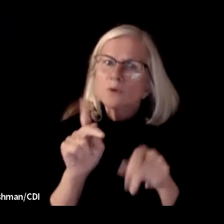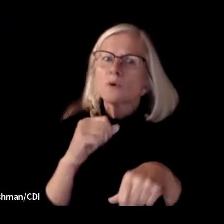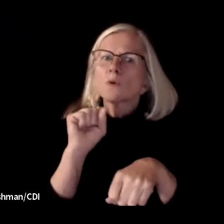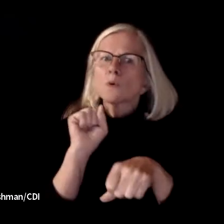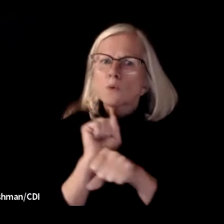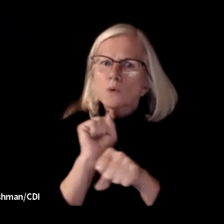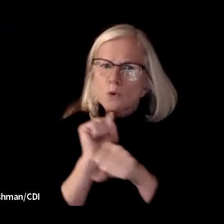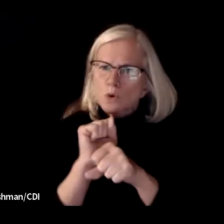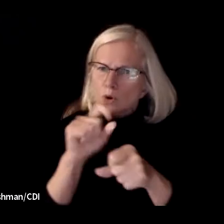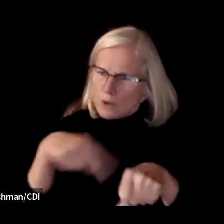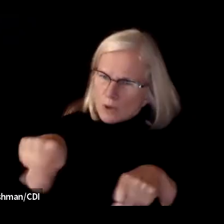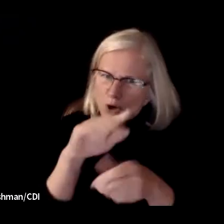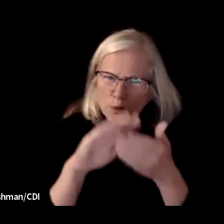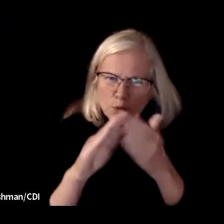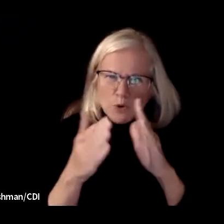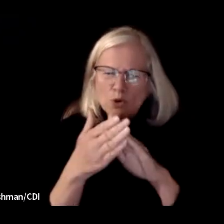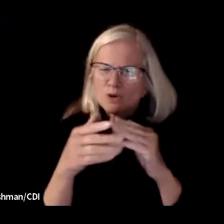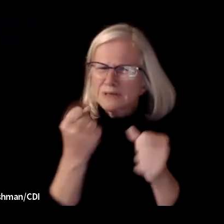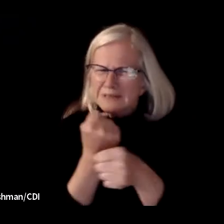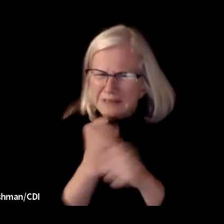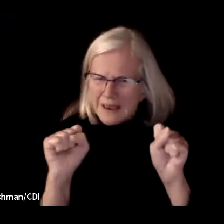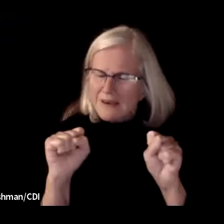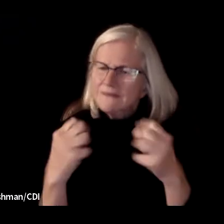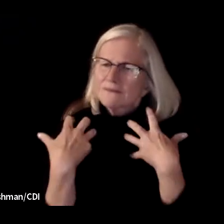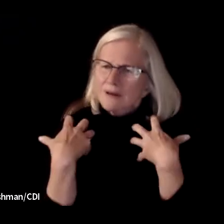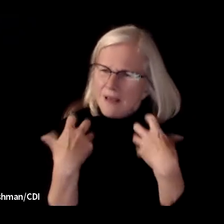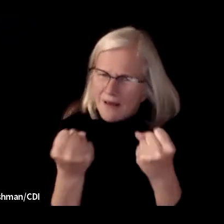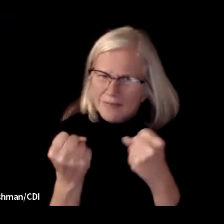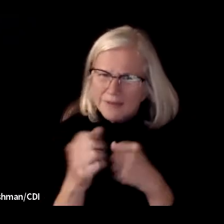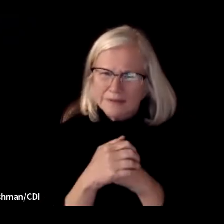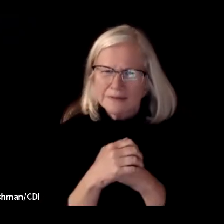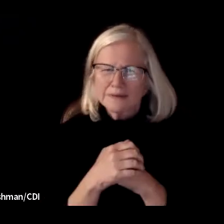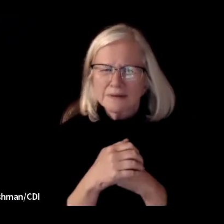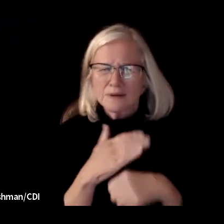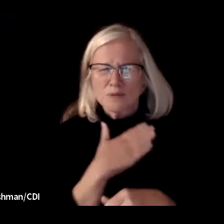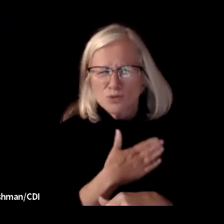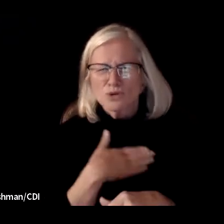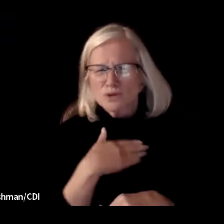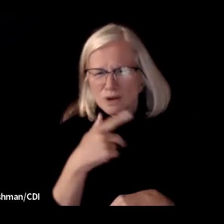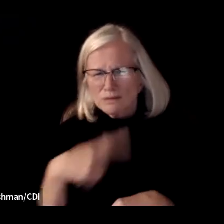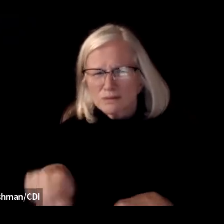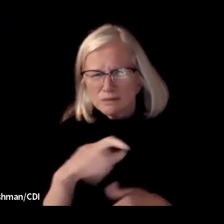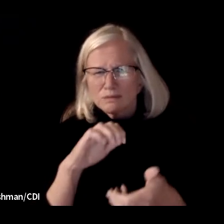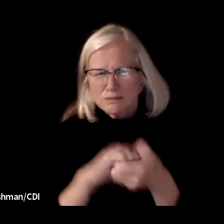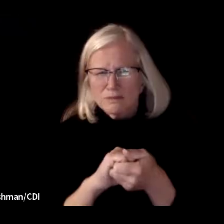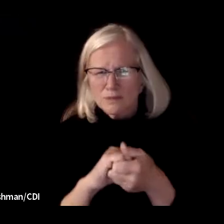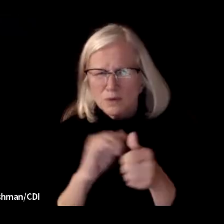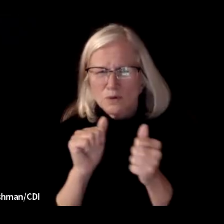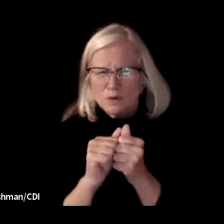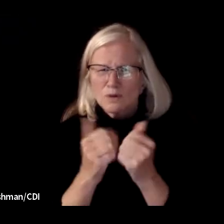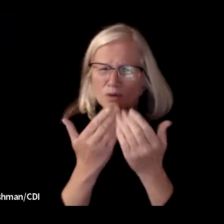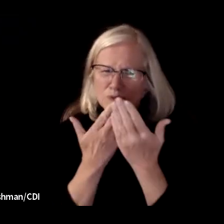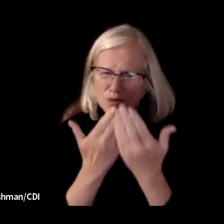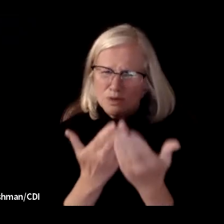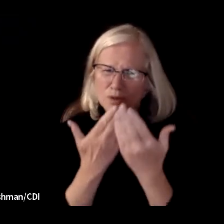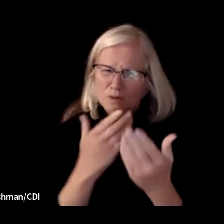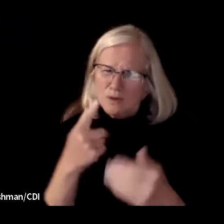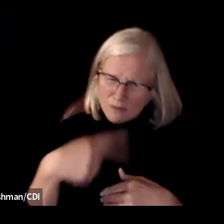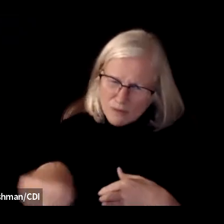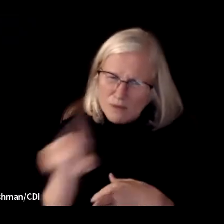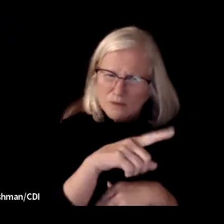our communities are healthy, and we do appreciate their partnership to date. And I want to thank everyone for the opportunity to share a few